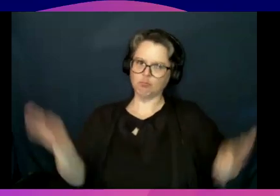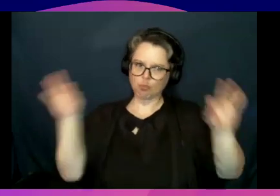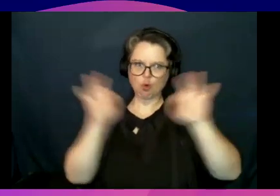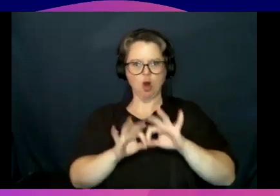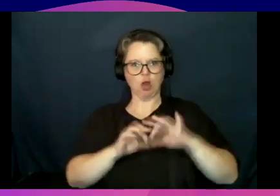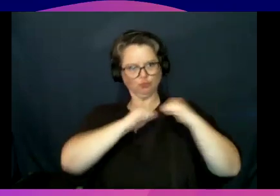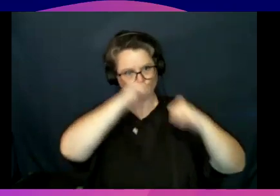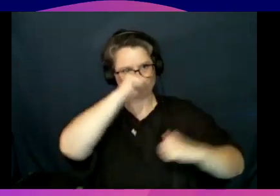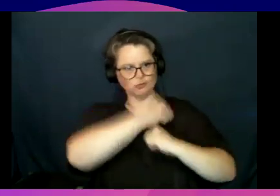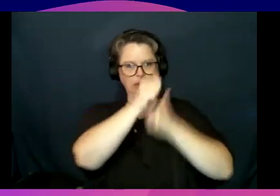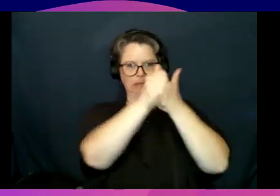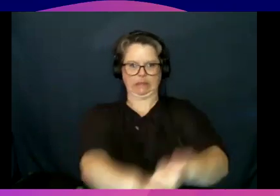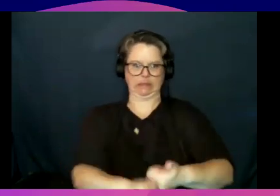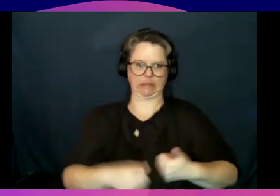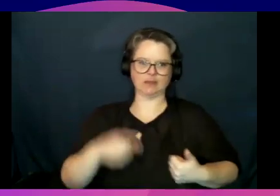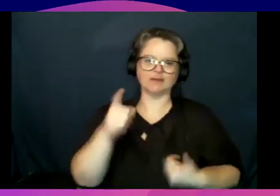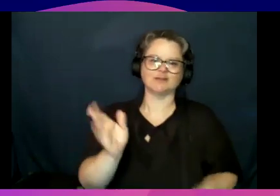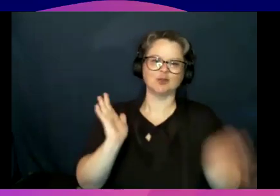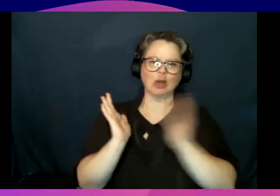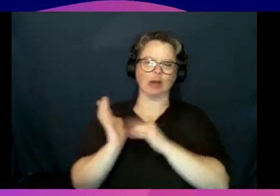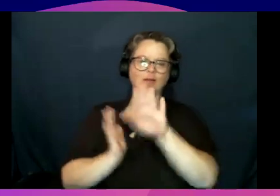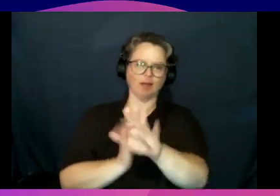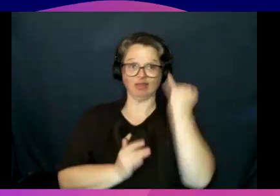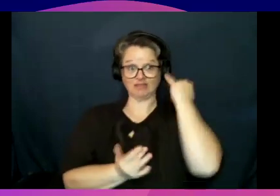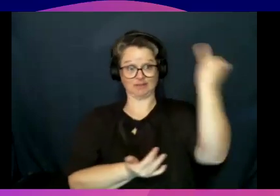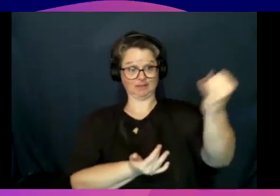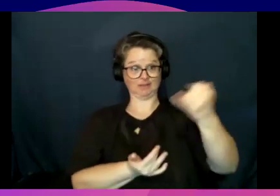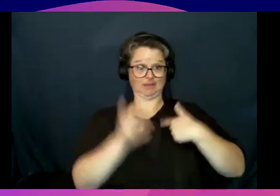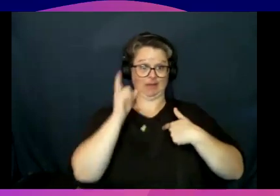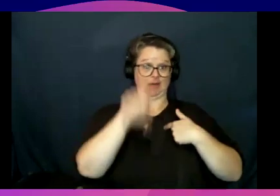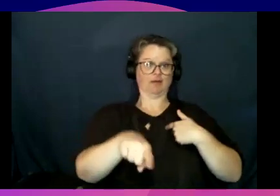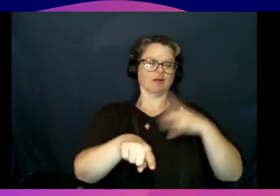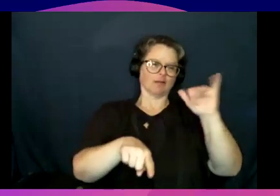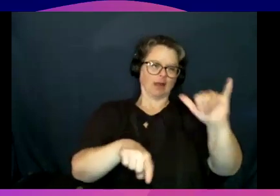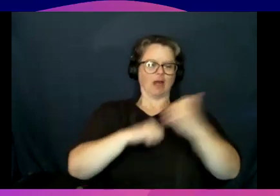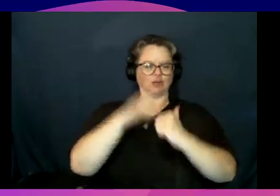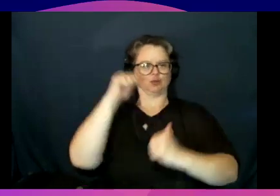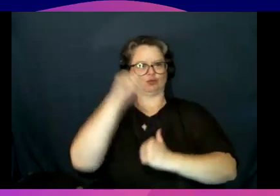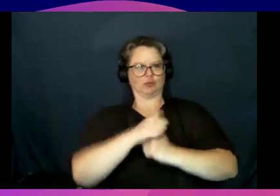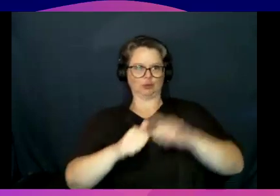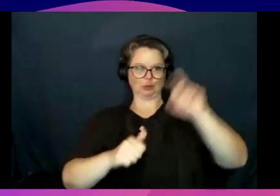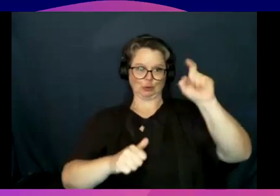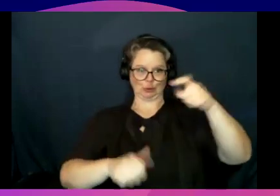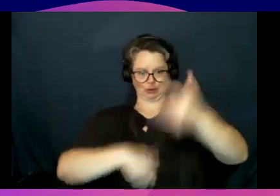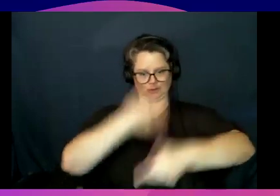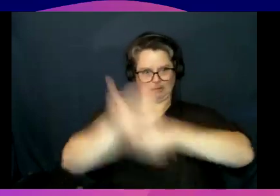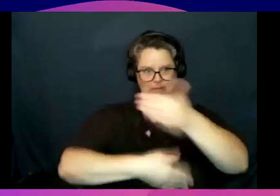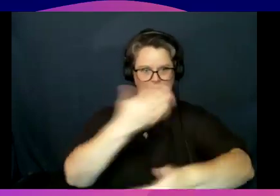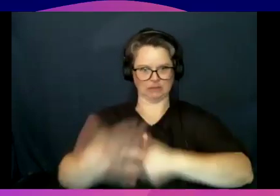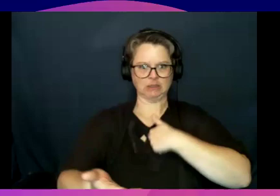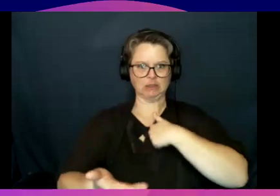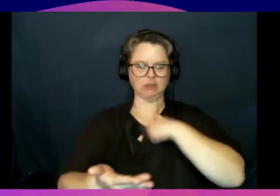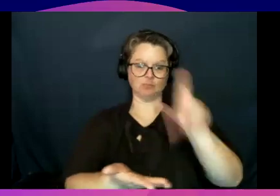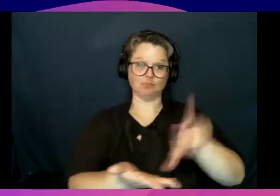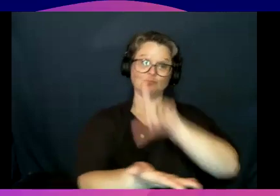to be immediately better. However, this is an infographic you can print off and put in your staff kitchen that